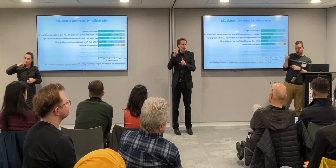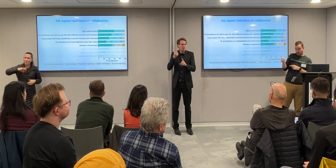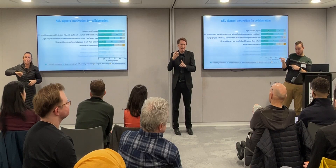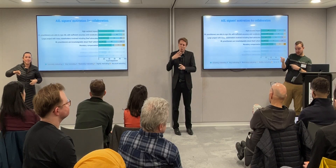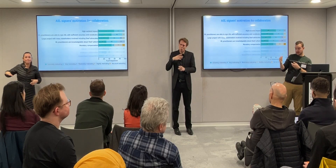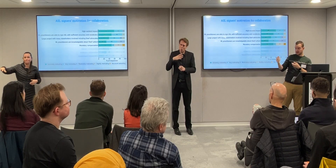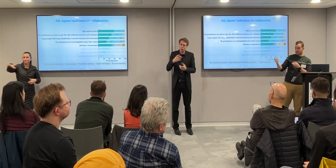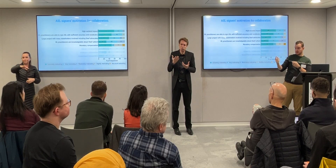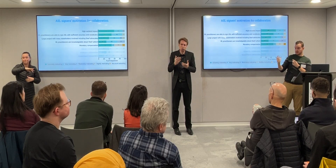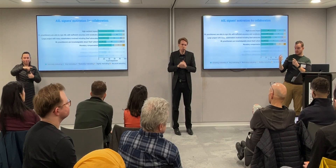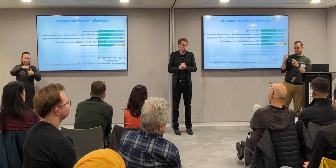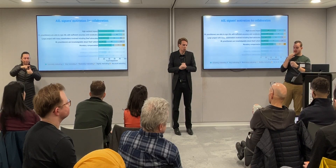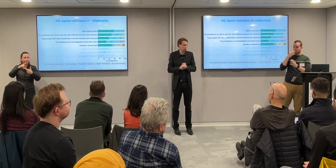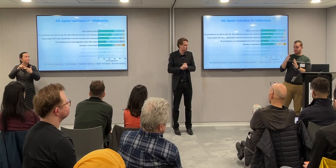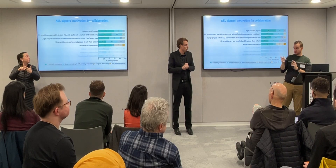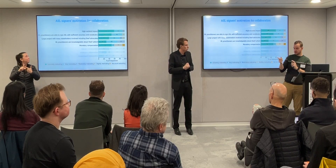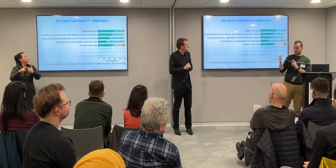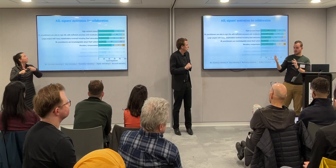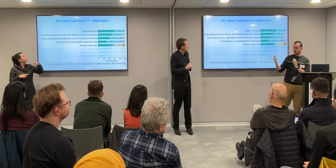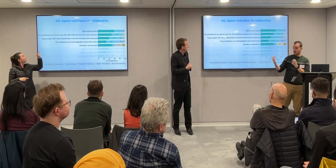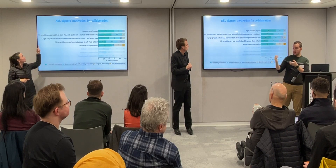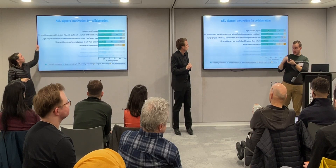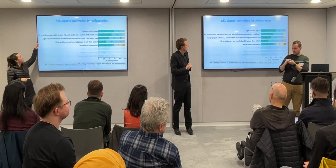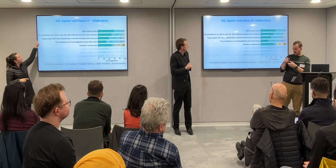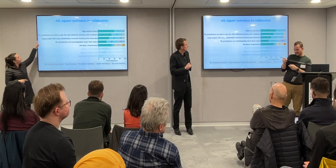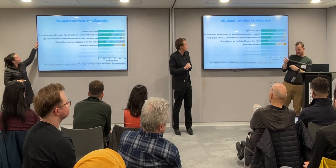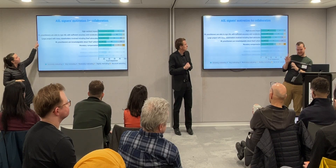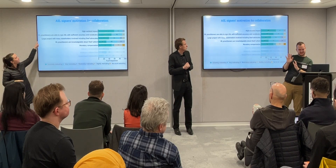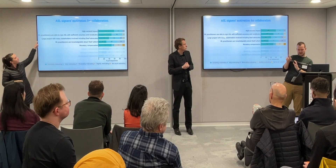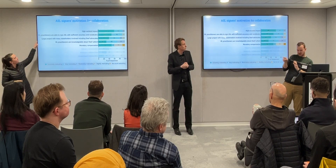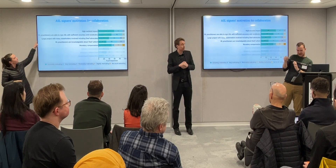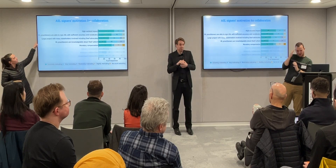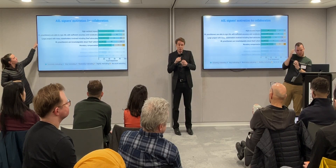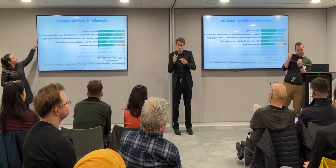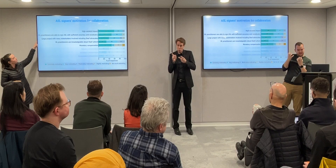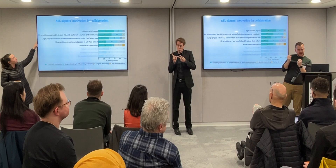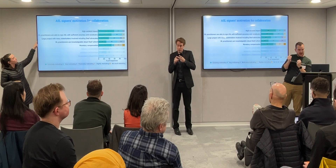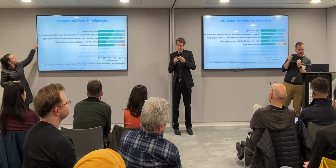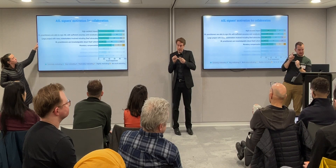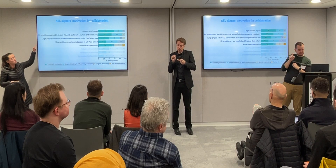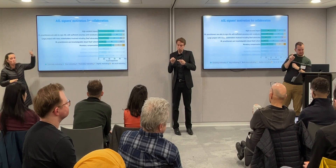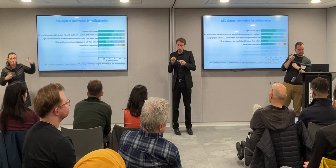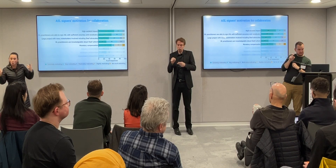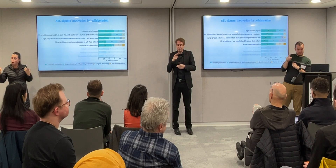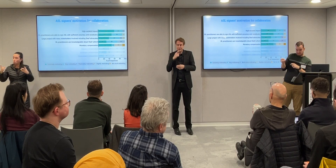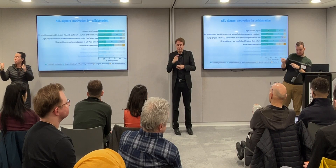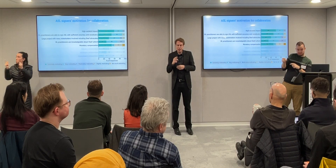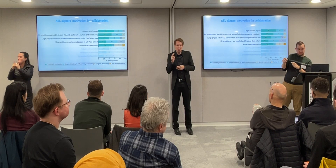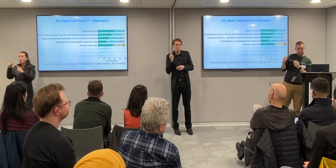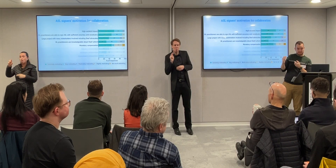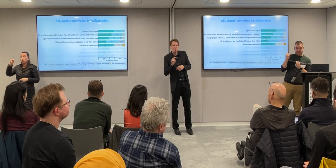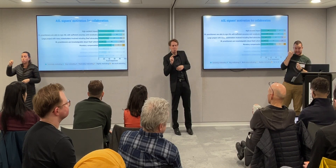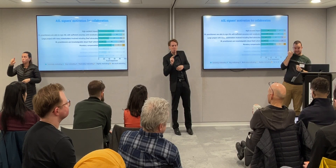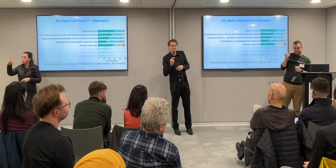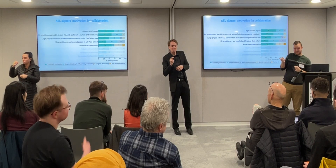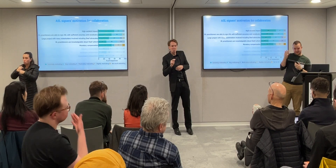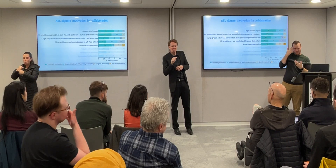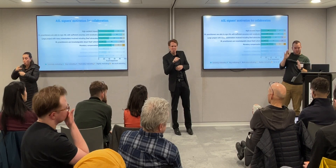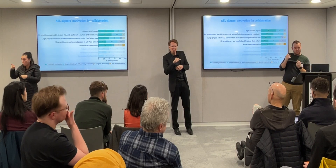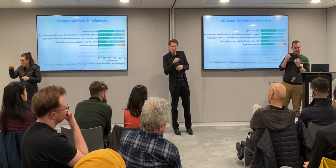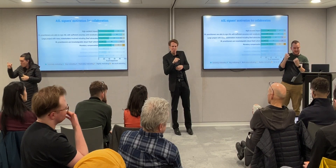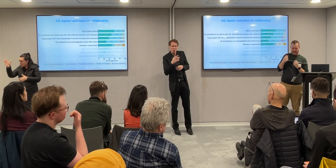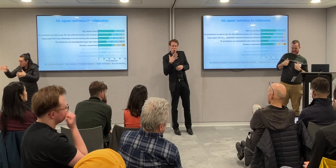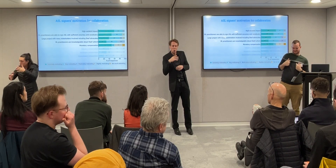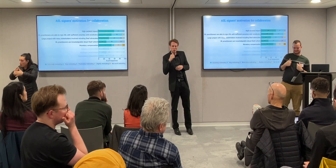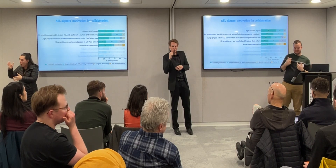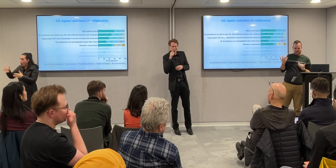The second one is that they saw the machine learning practitioners and they wanted to know if they knew sign language,